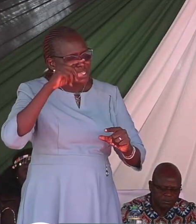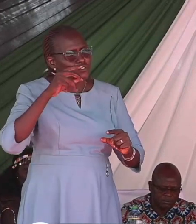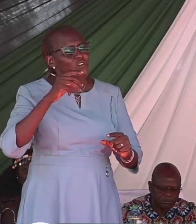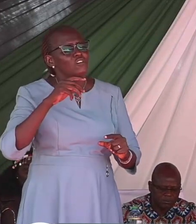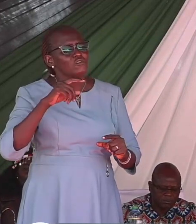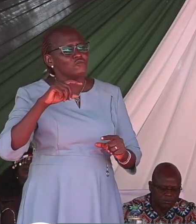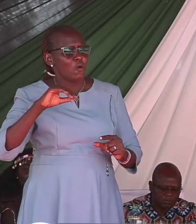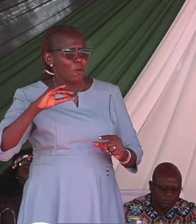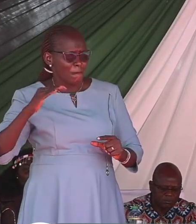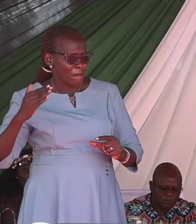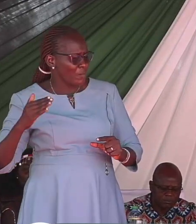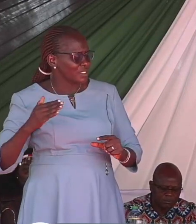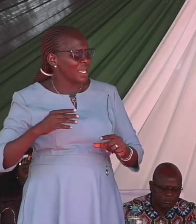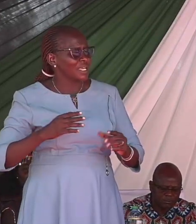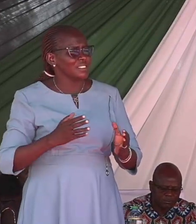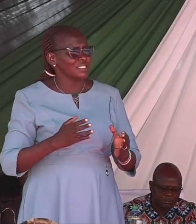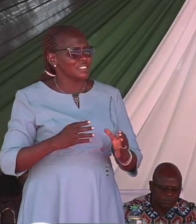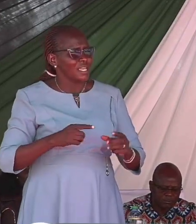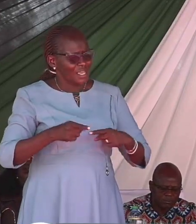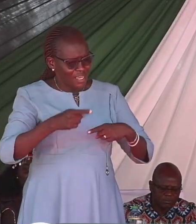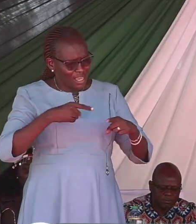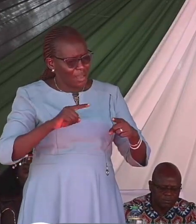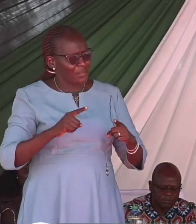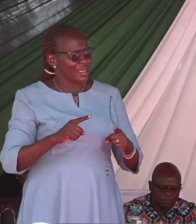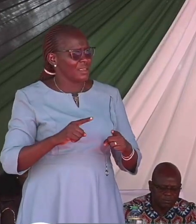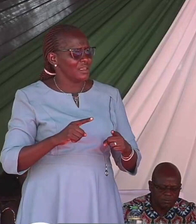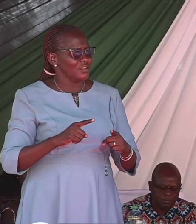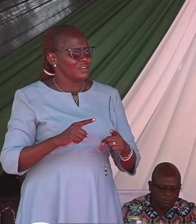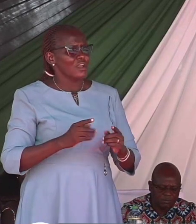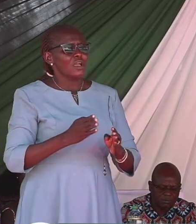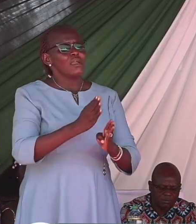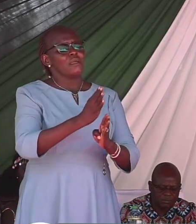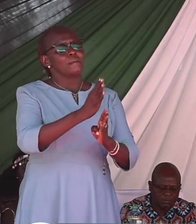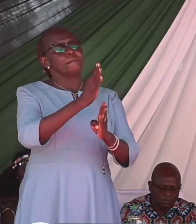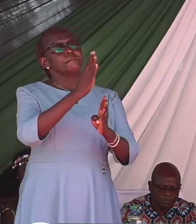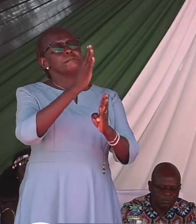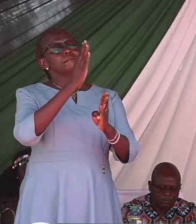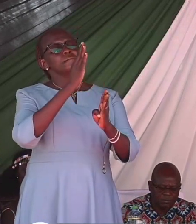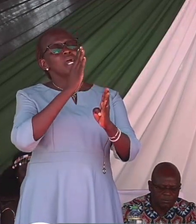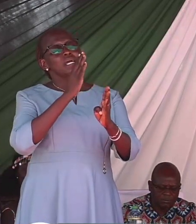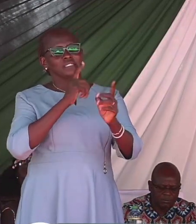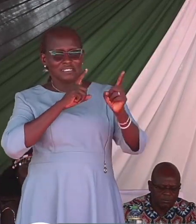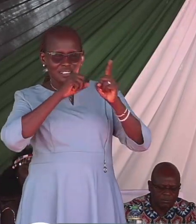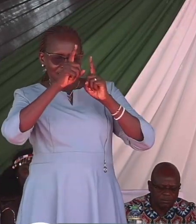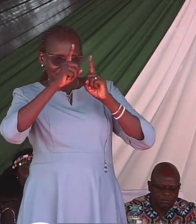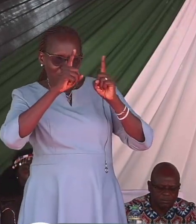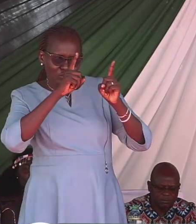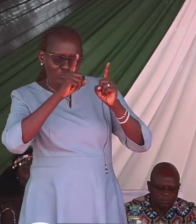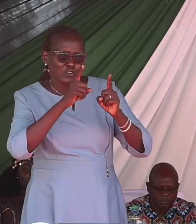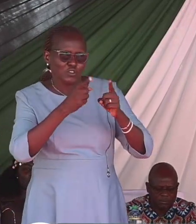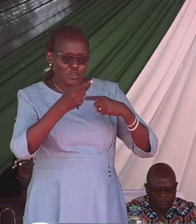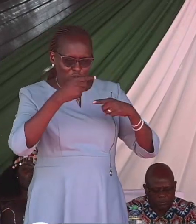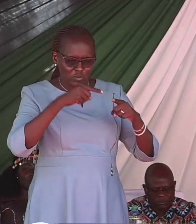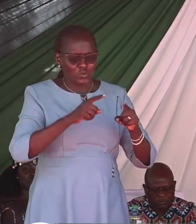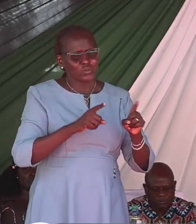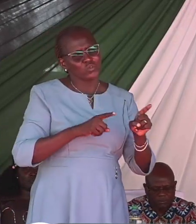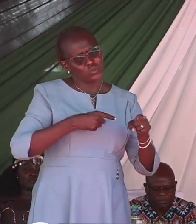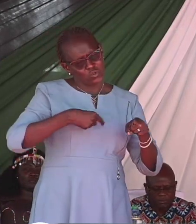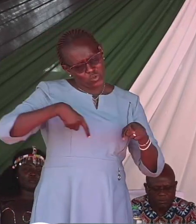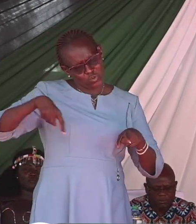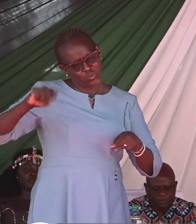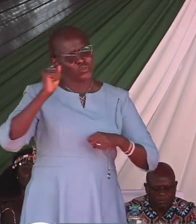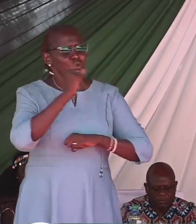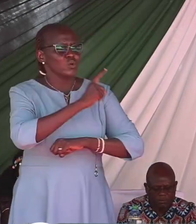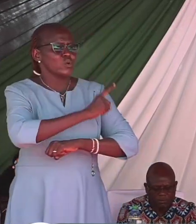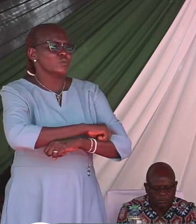Mombasa is coming up with a bus transport system free of charge where the children will be able to be transported to